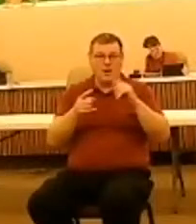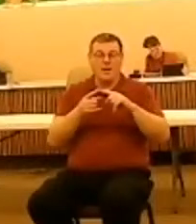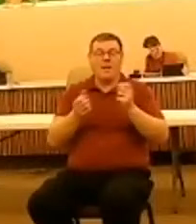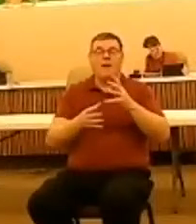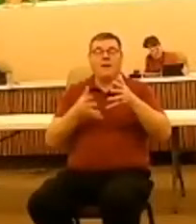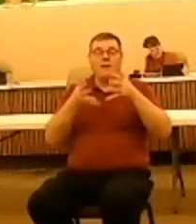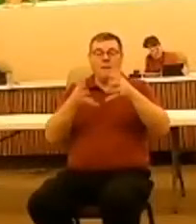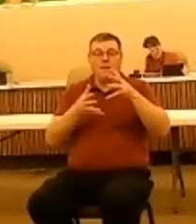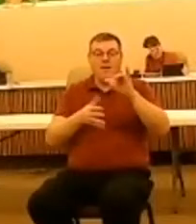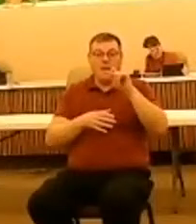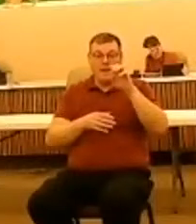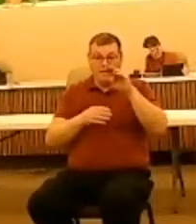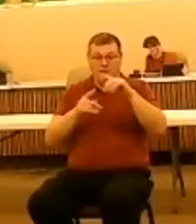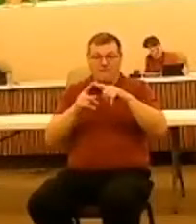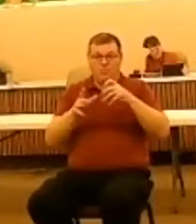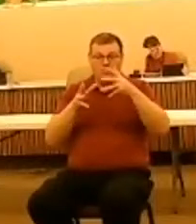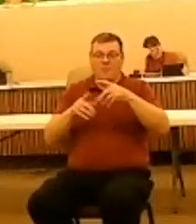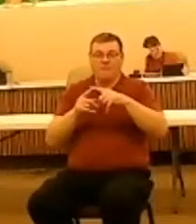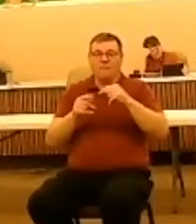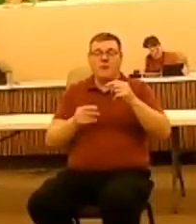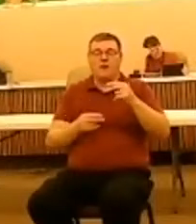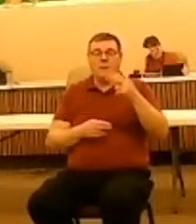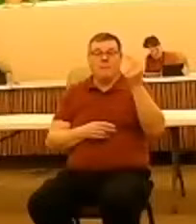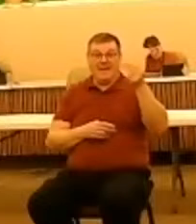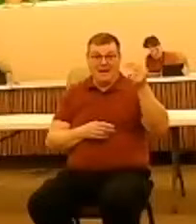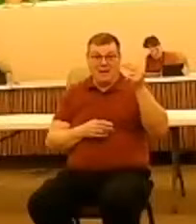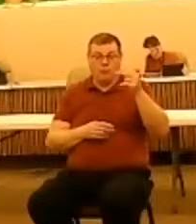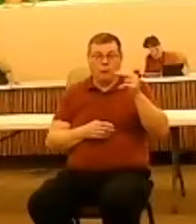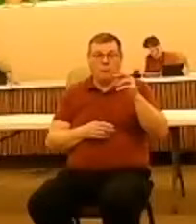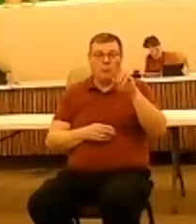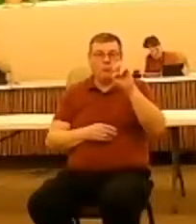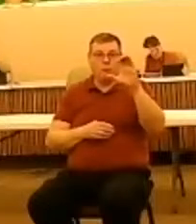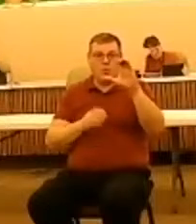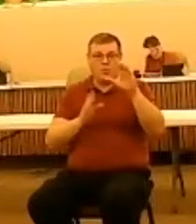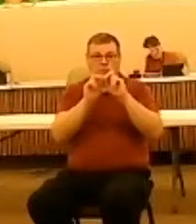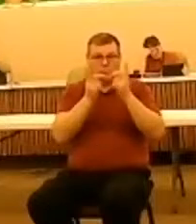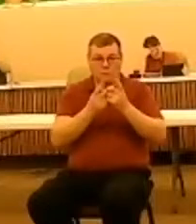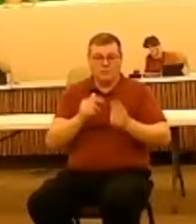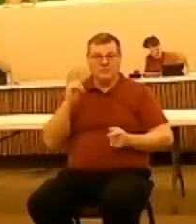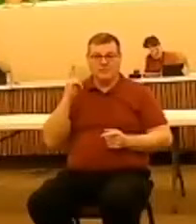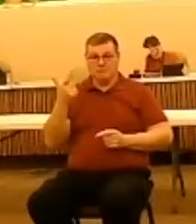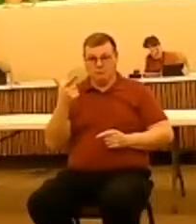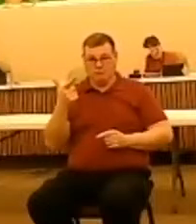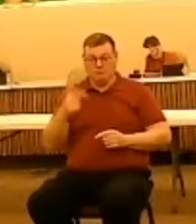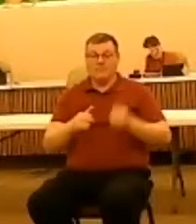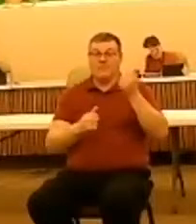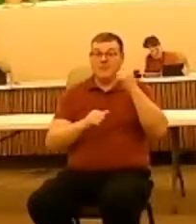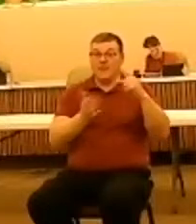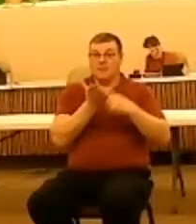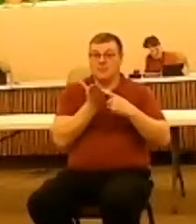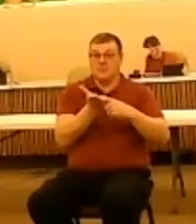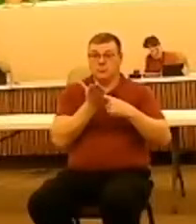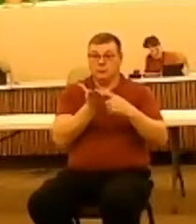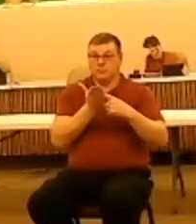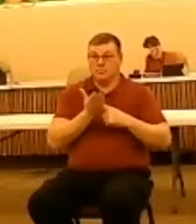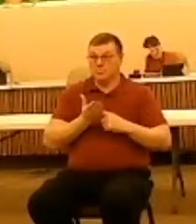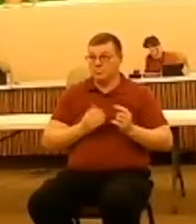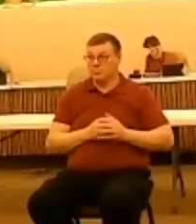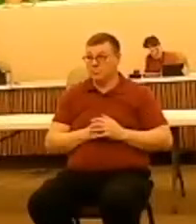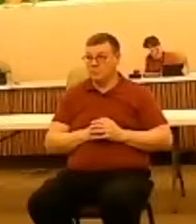material from the Henrietta Recreation Department. Second. Any discussion?